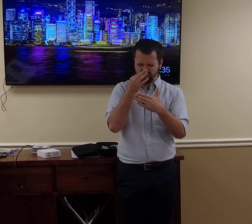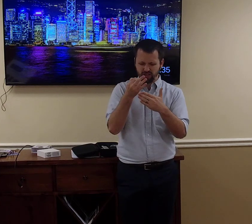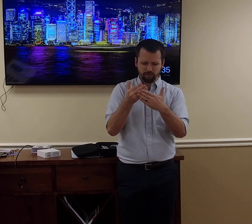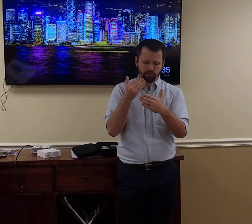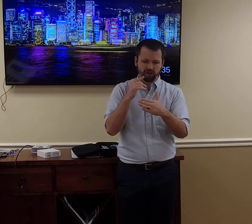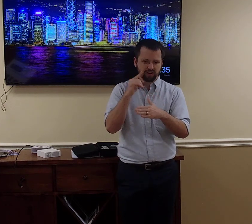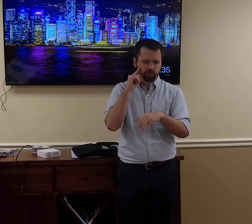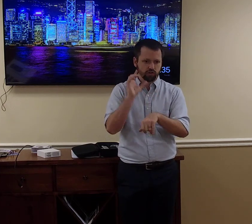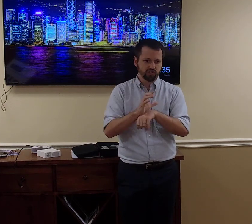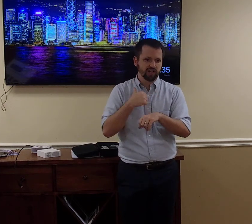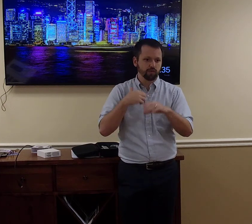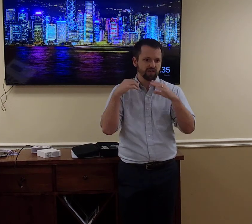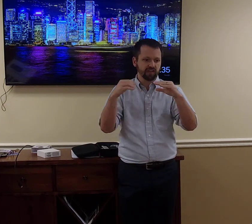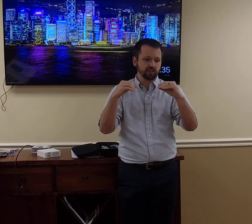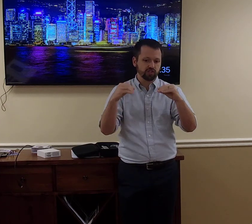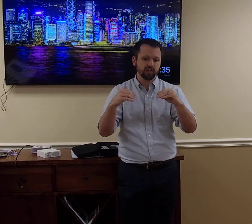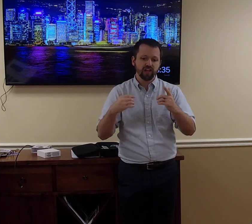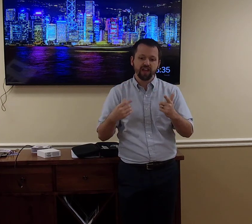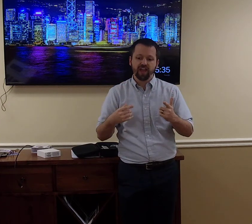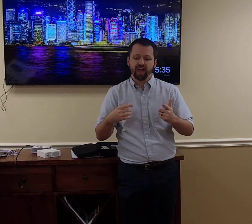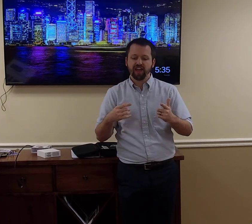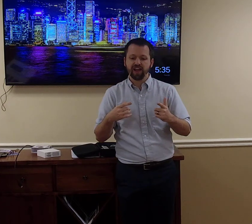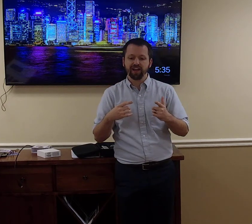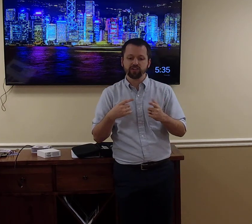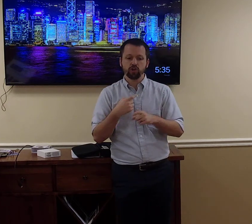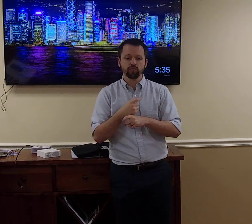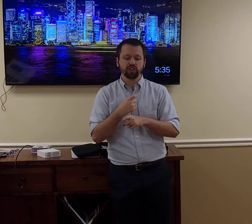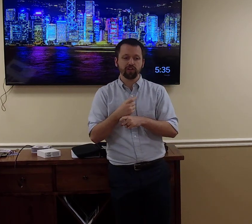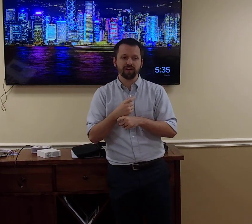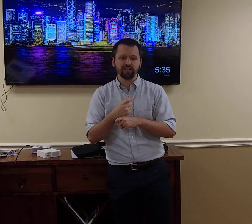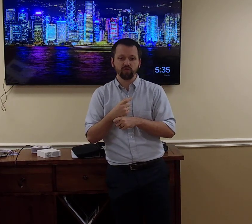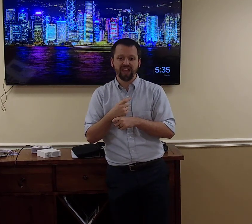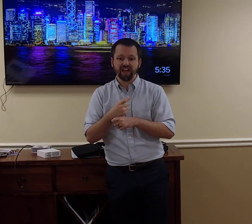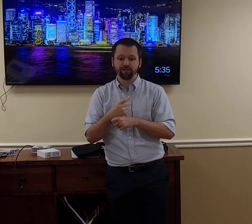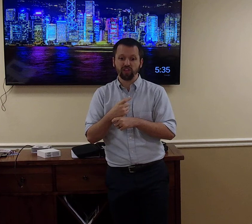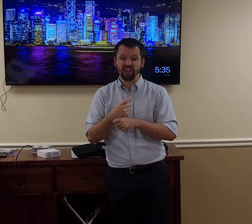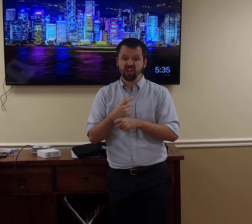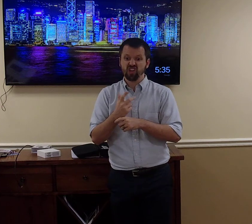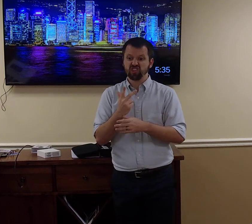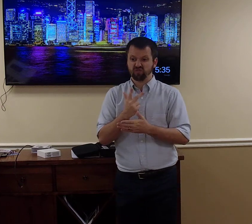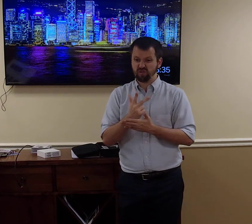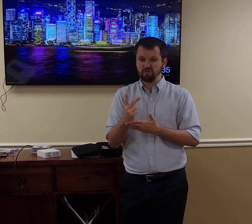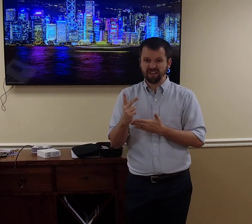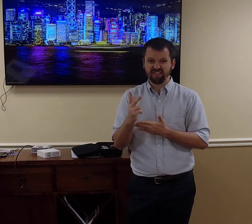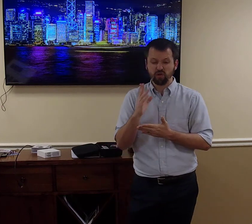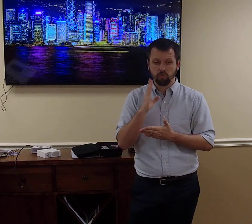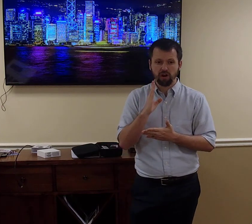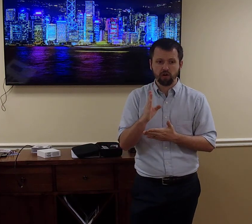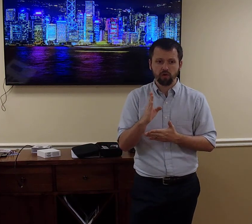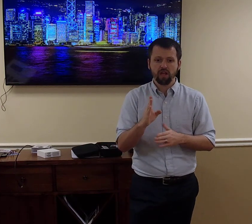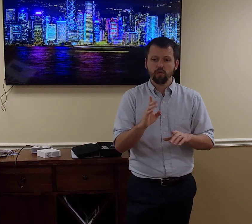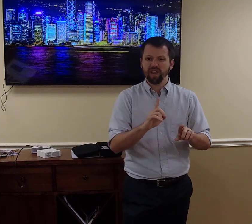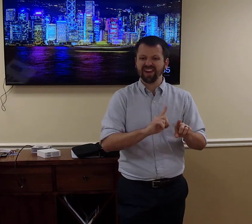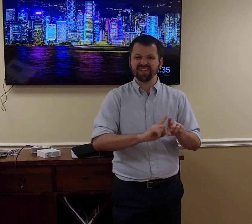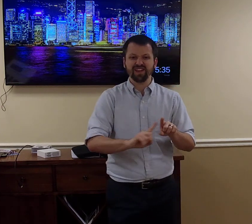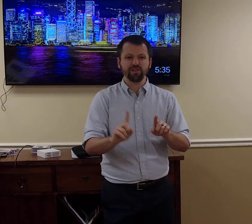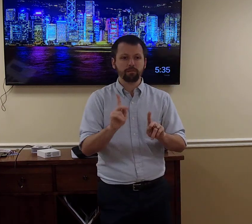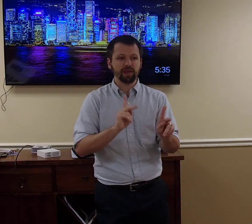just before Deaf Church that I would teach. And I joked with her because we had for like 3 weeks in a row, we had different people